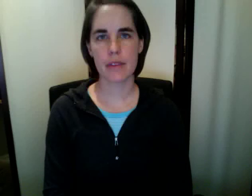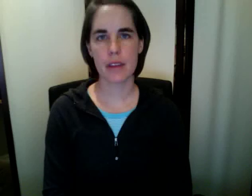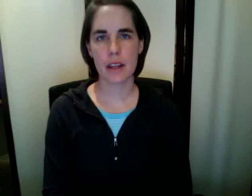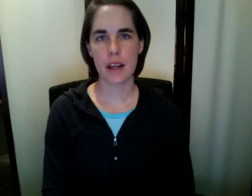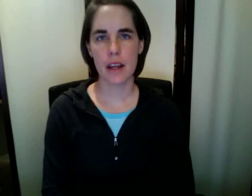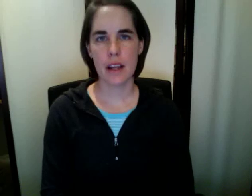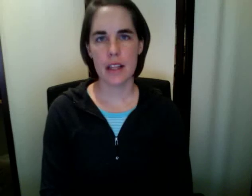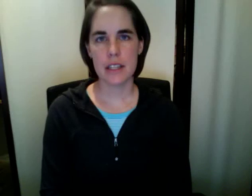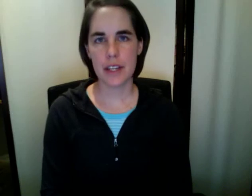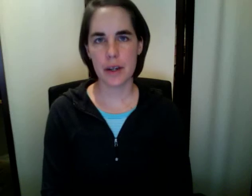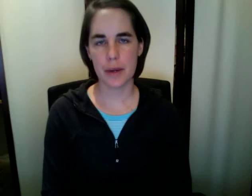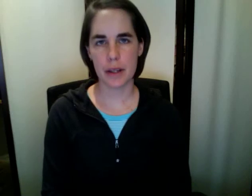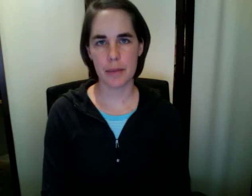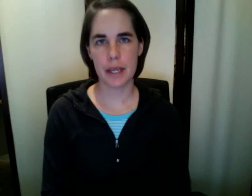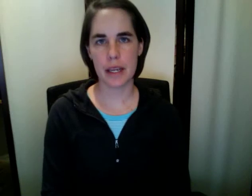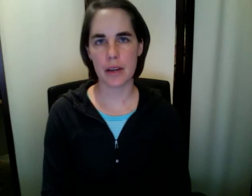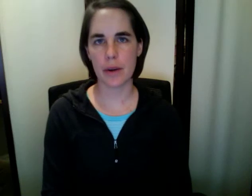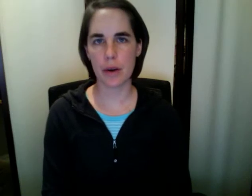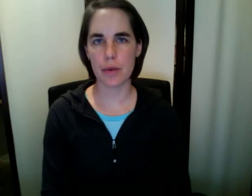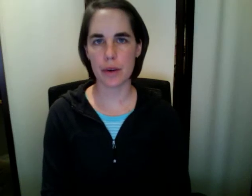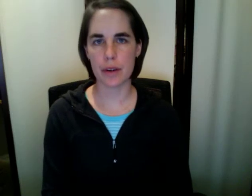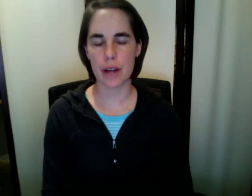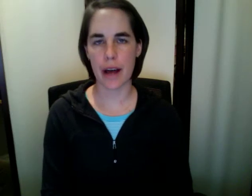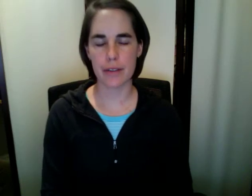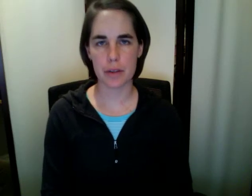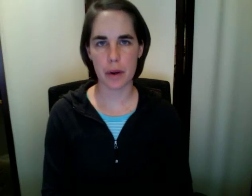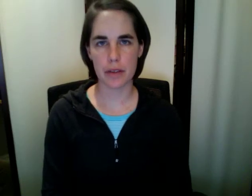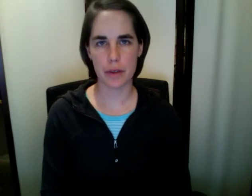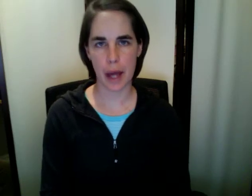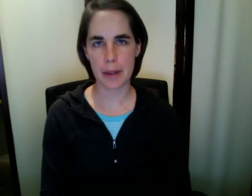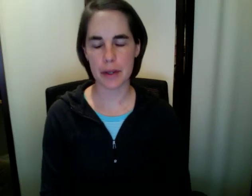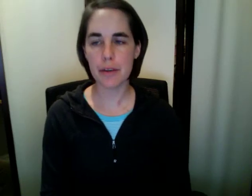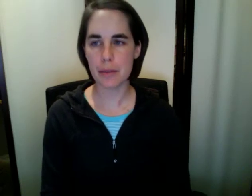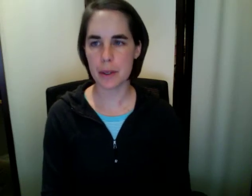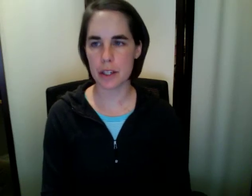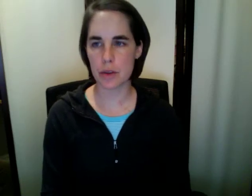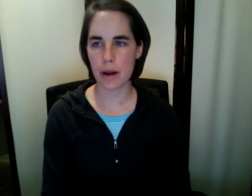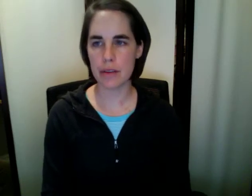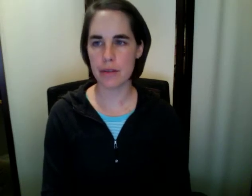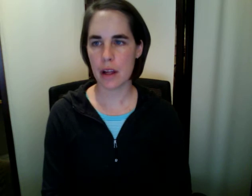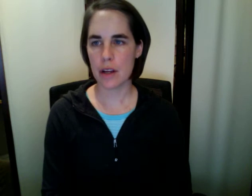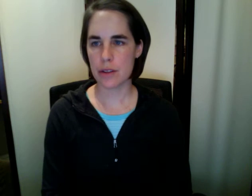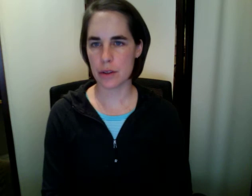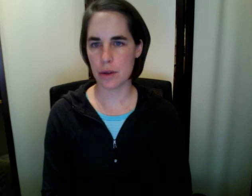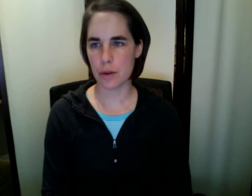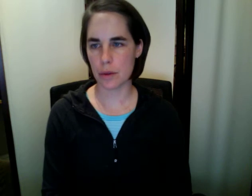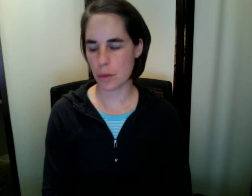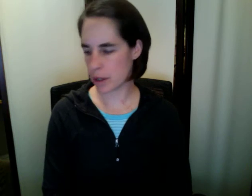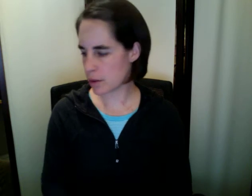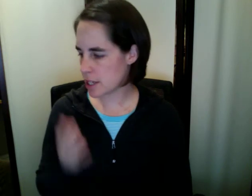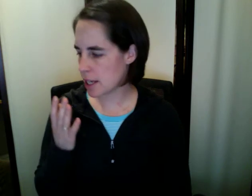This video will be going over the first part of vocabulary from unit 12. So morning routine,